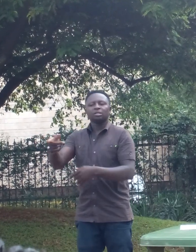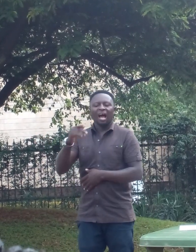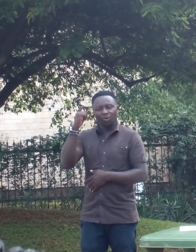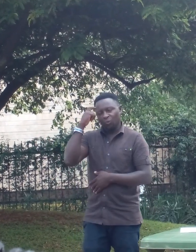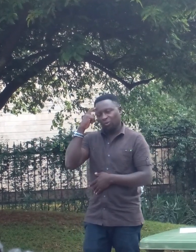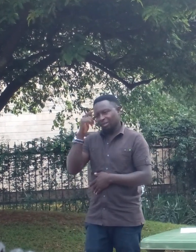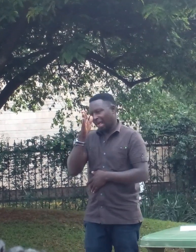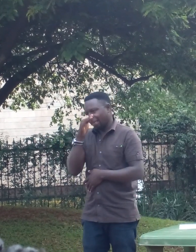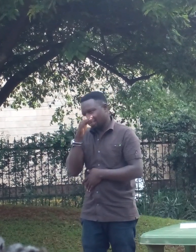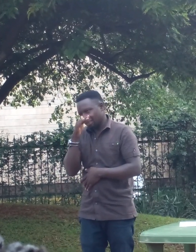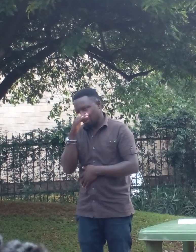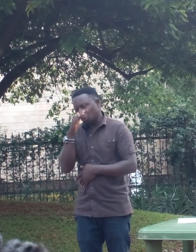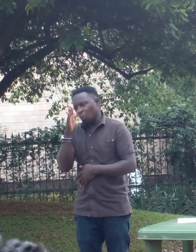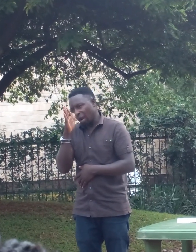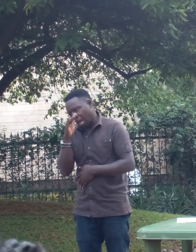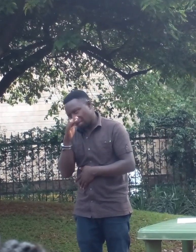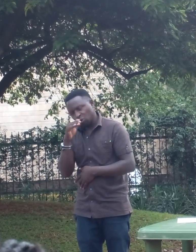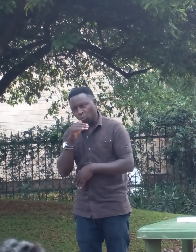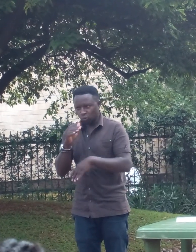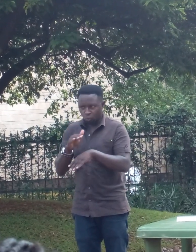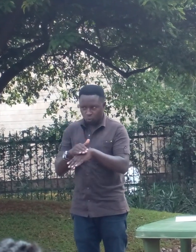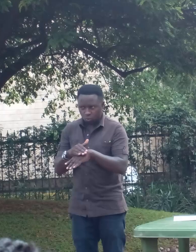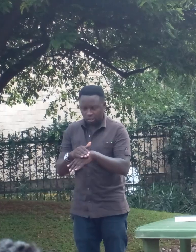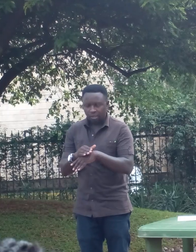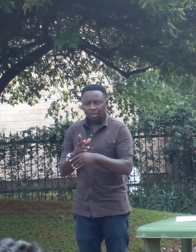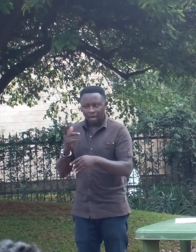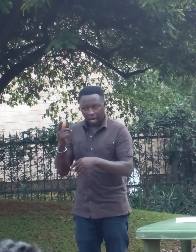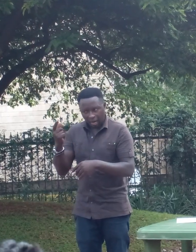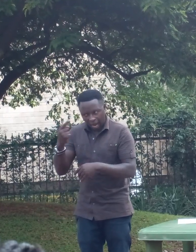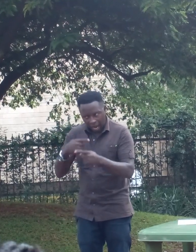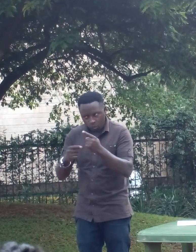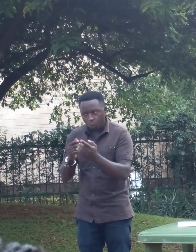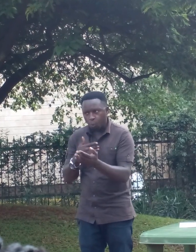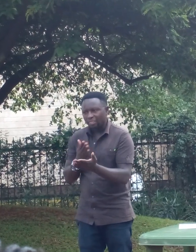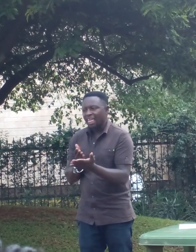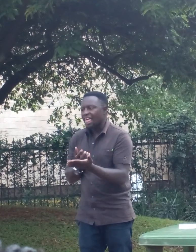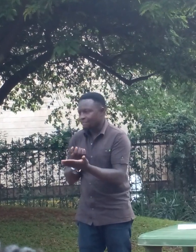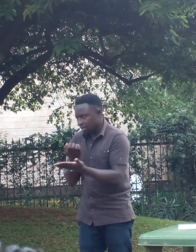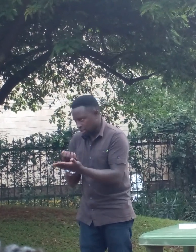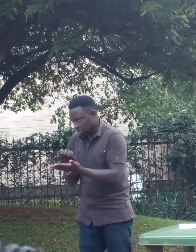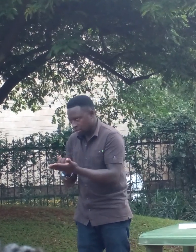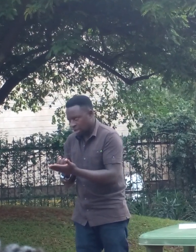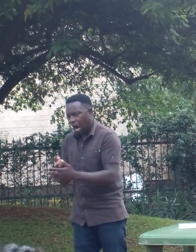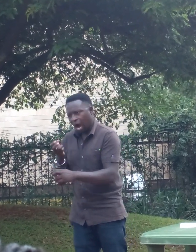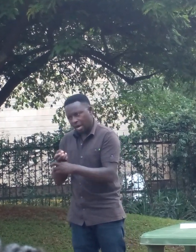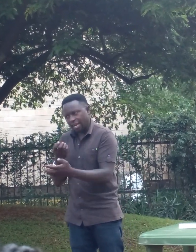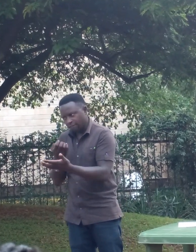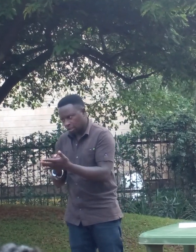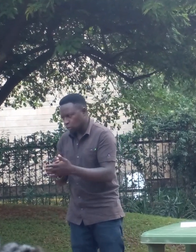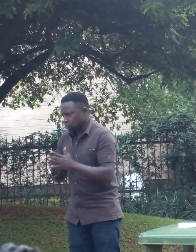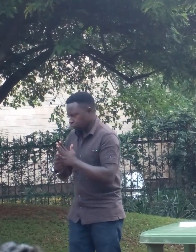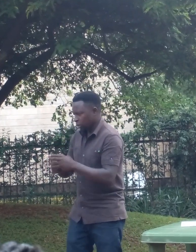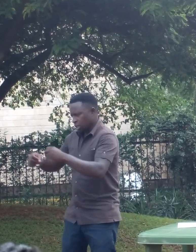Don't come here saying that this one post me was asking me to do. Just bring the evidence and hard